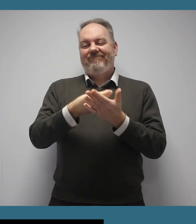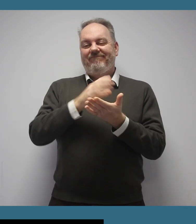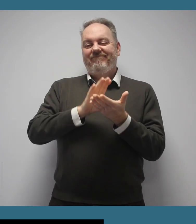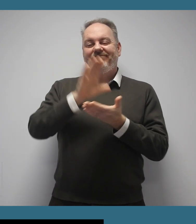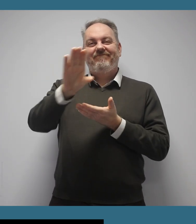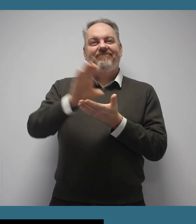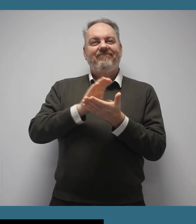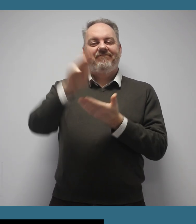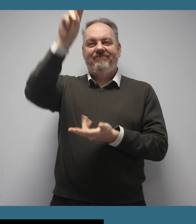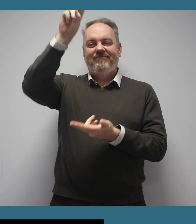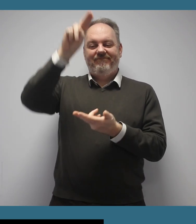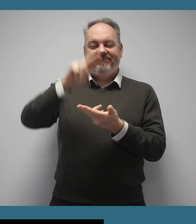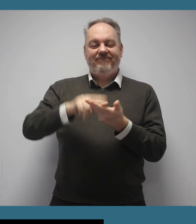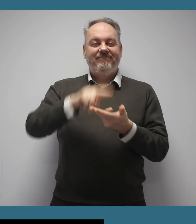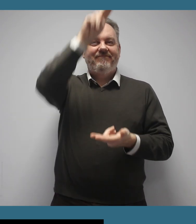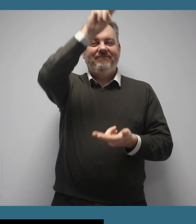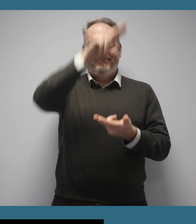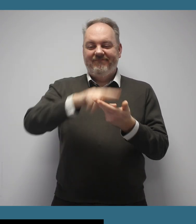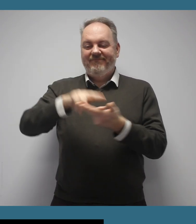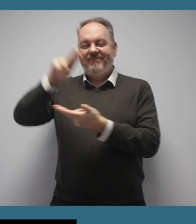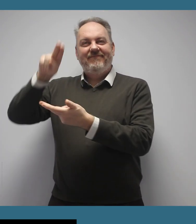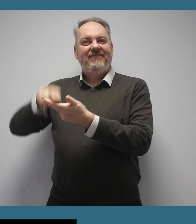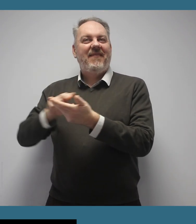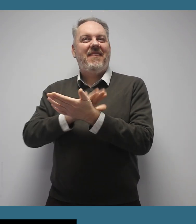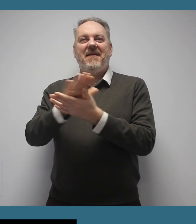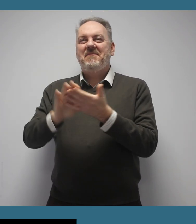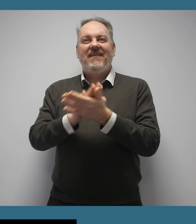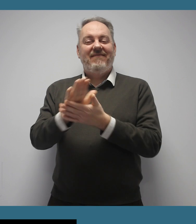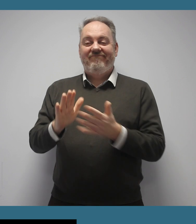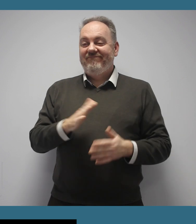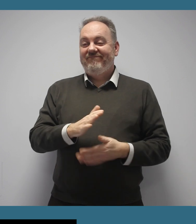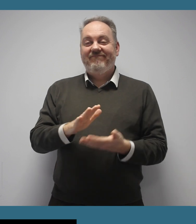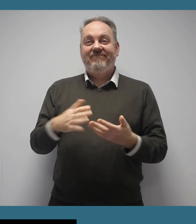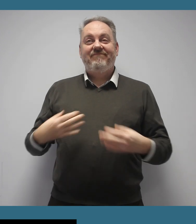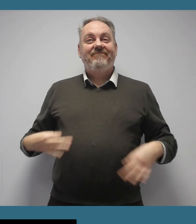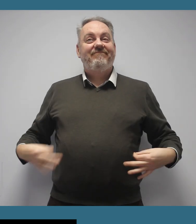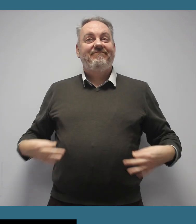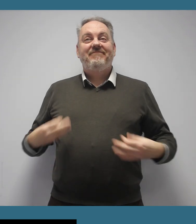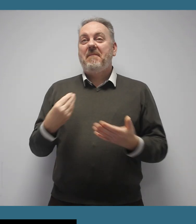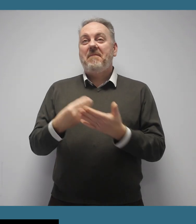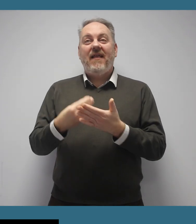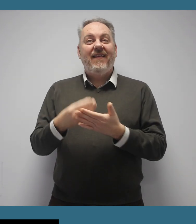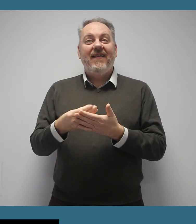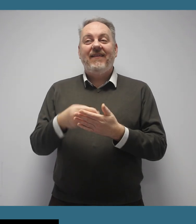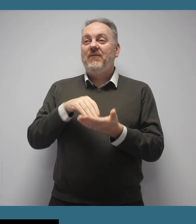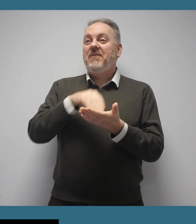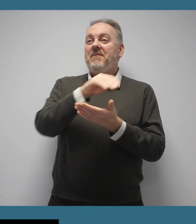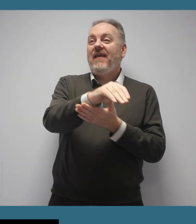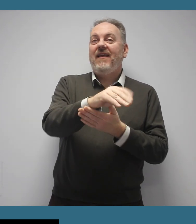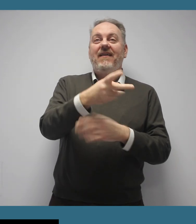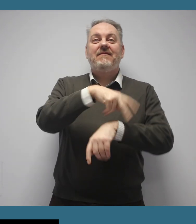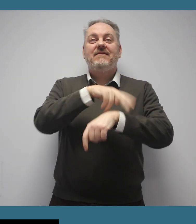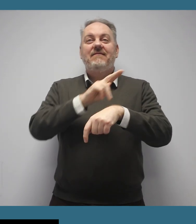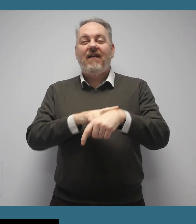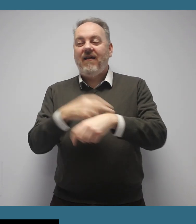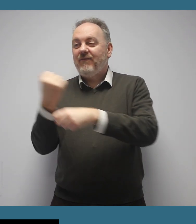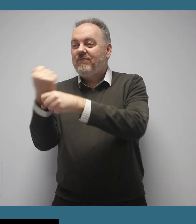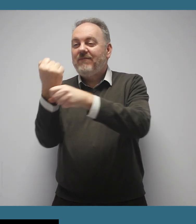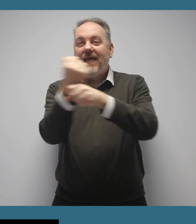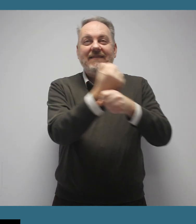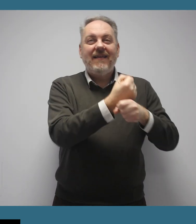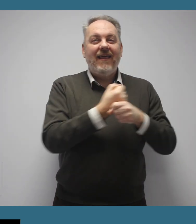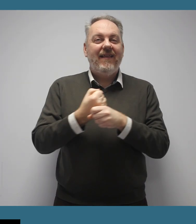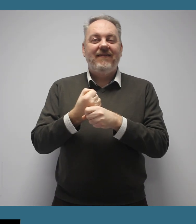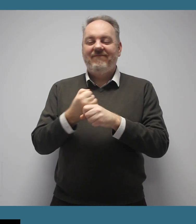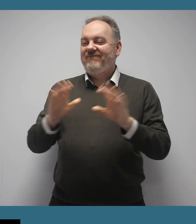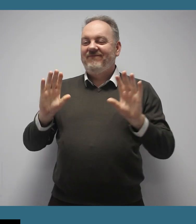had been removed, withdrawn from parks, and there hadn't been the money or the staff to look after them. So we